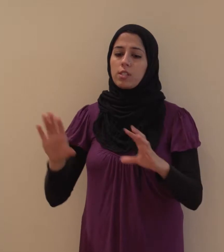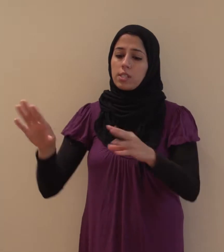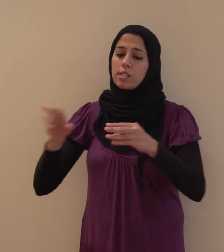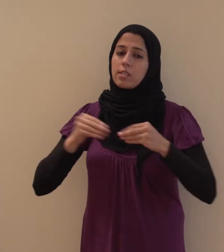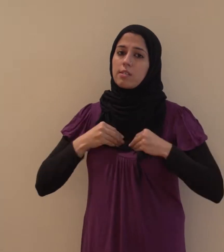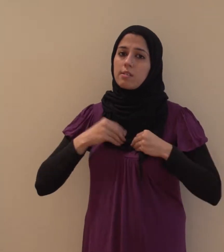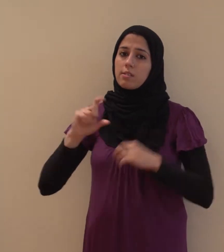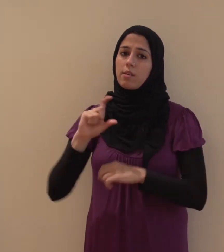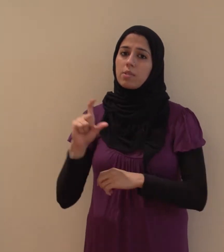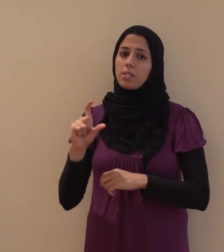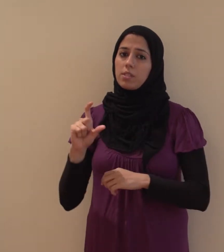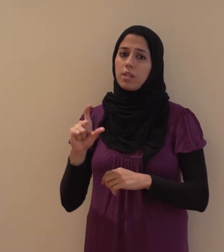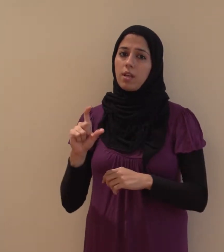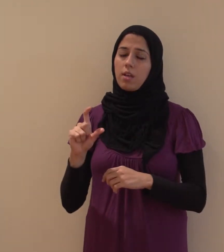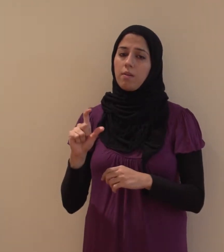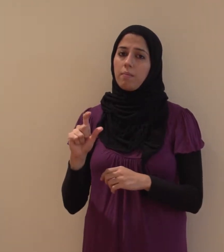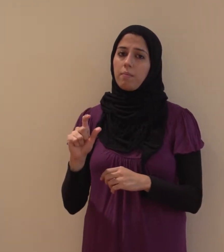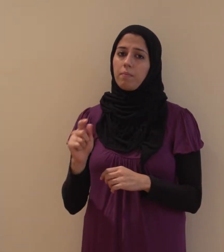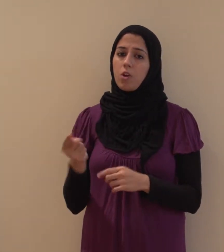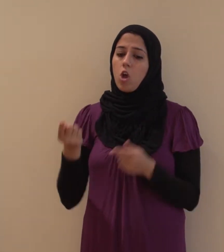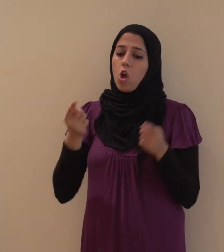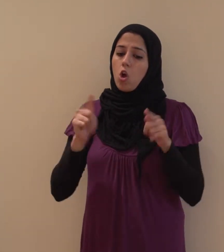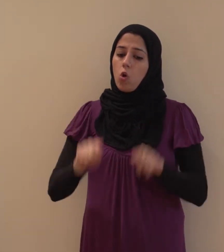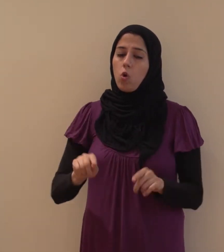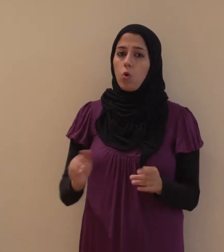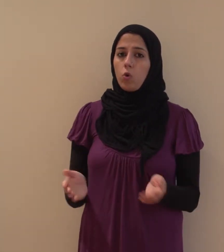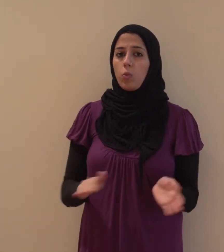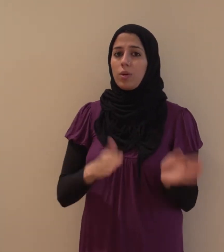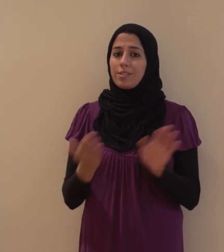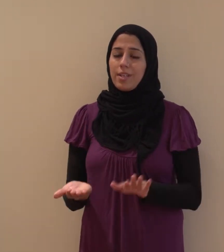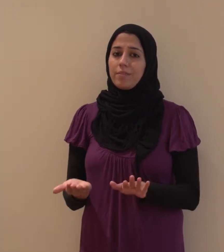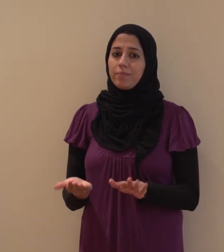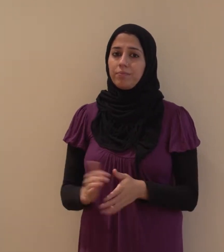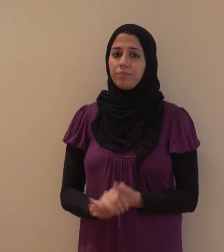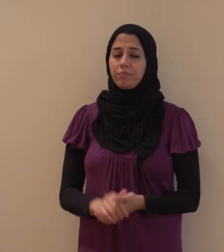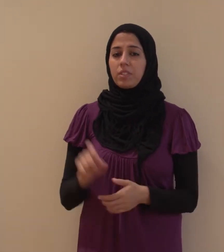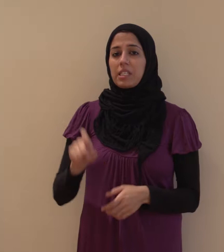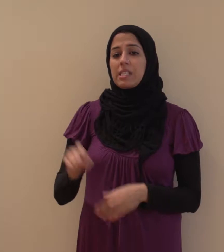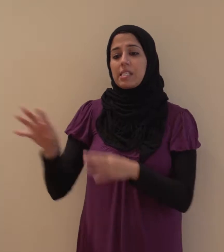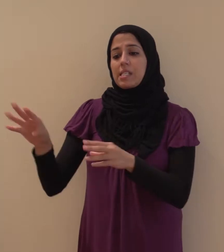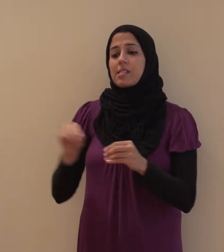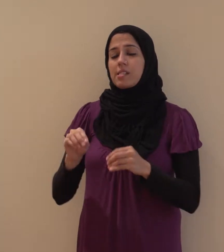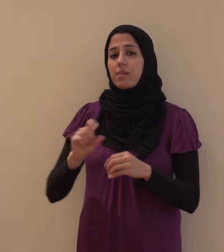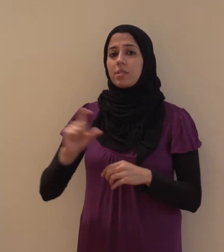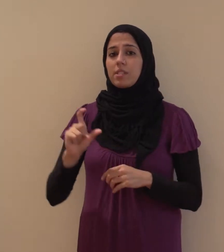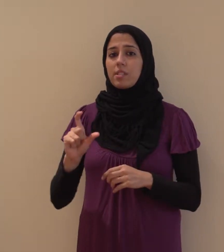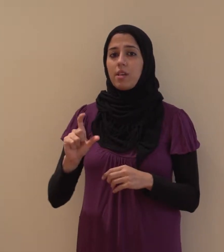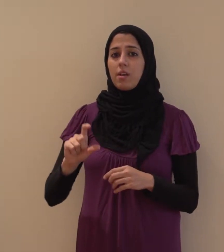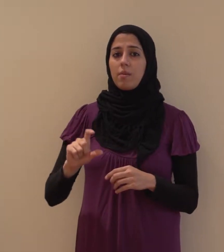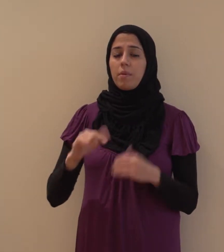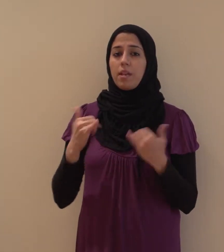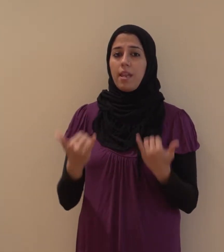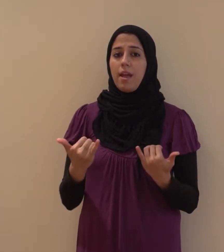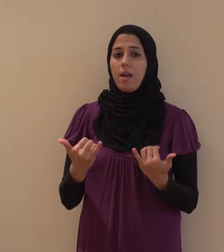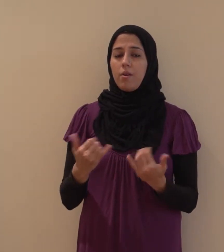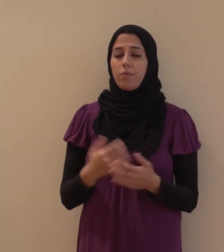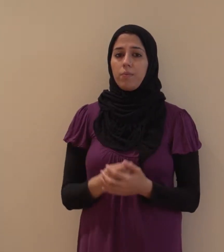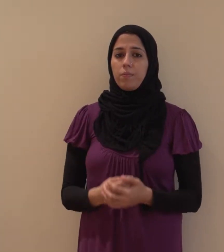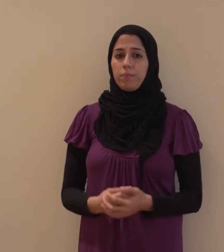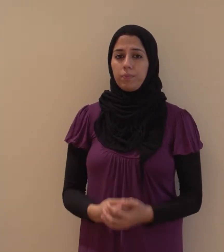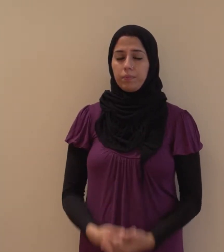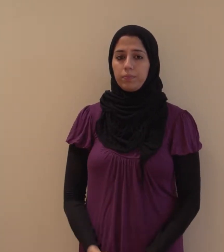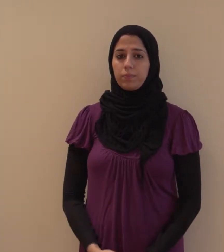us this opportunity so that we should think about the reason, behind the revelation, behind